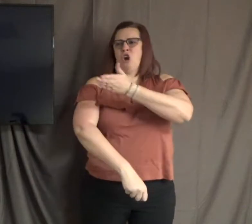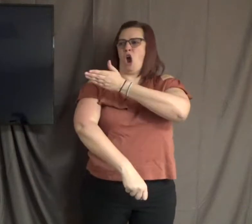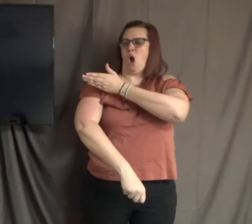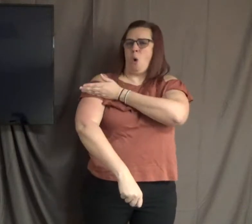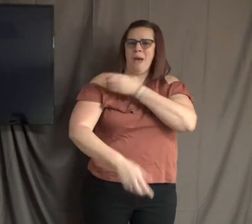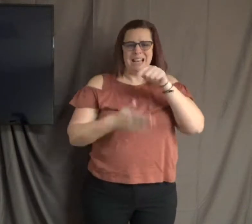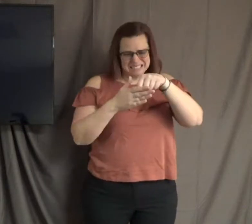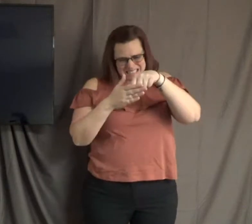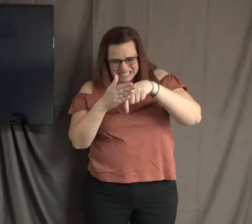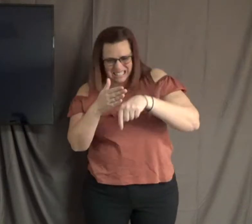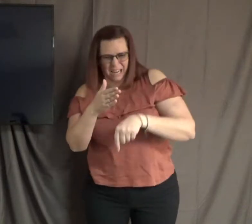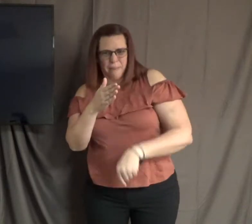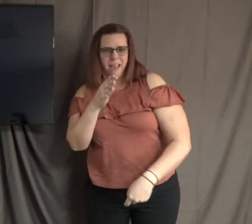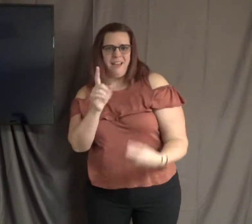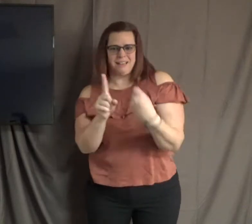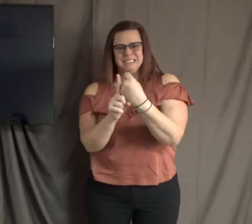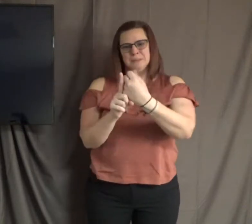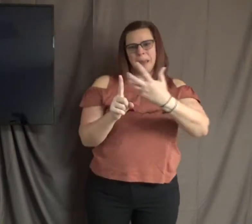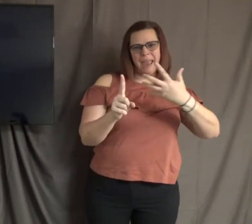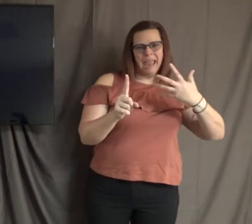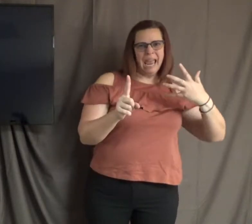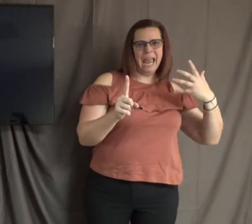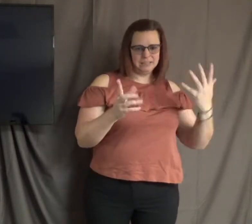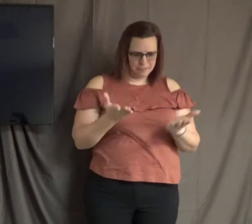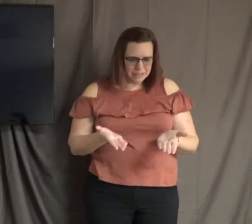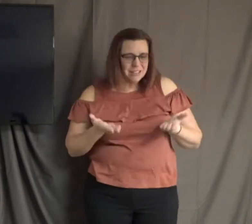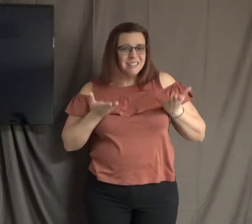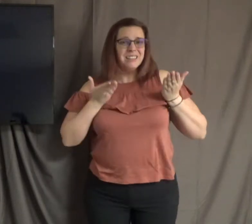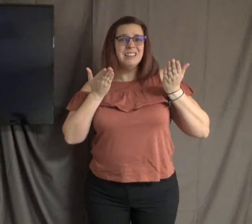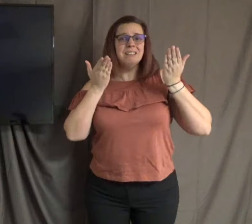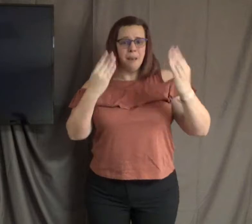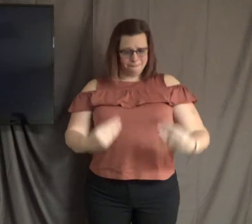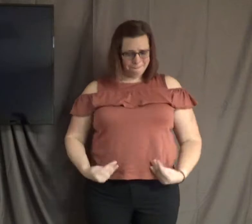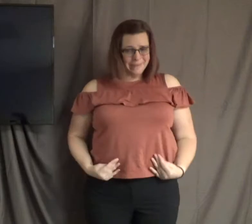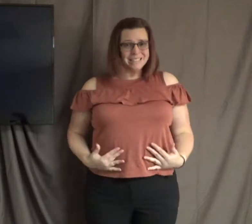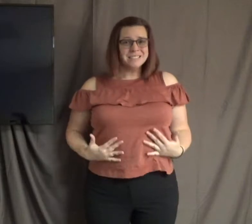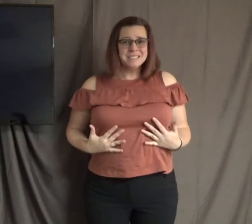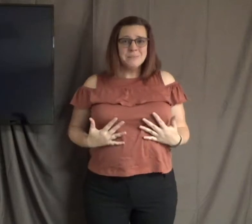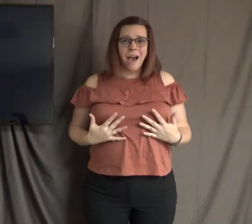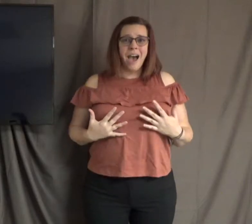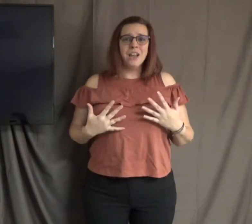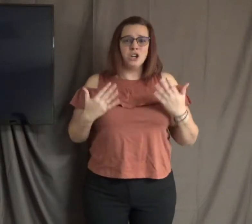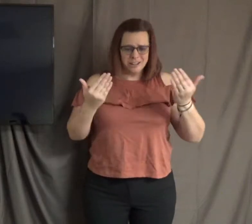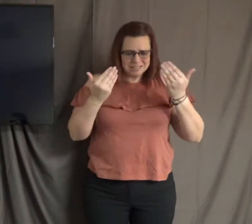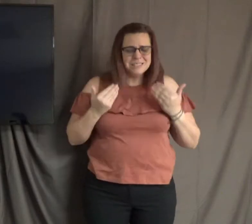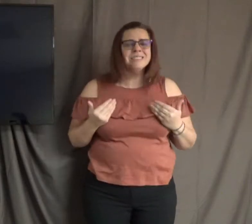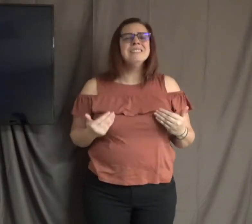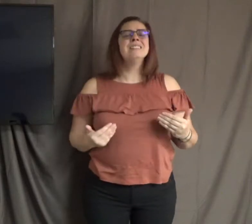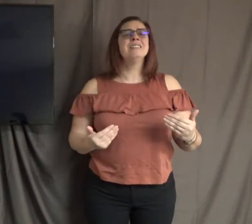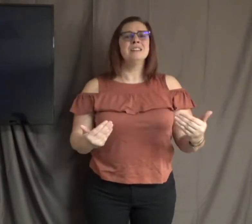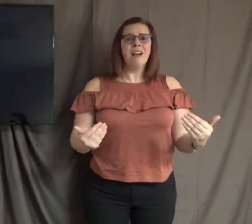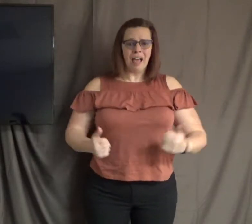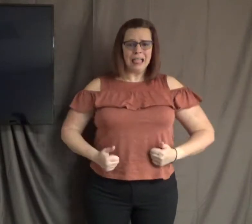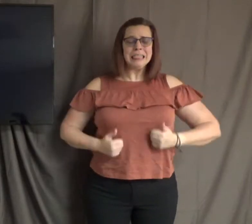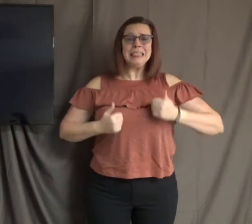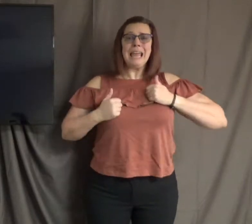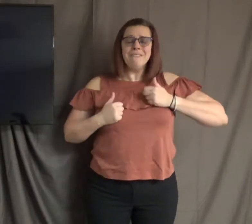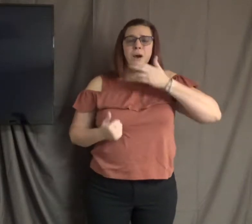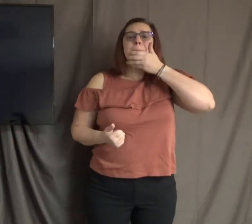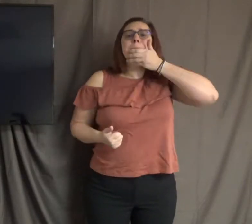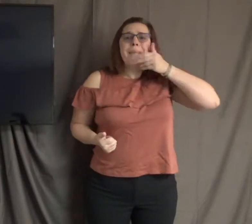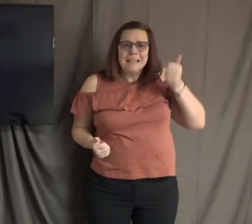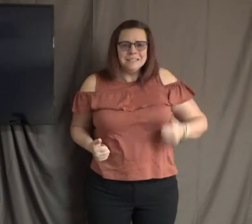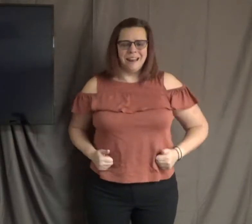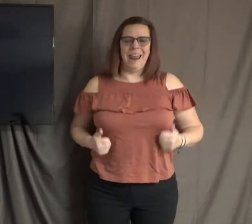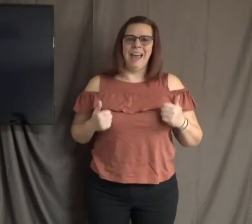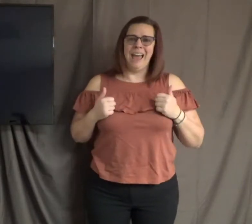and expand and be uplifted and be inspired. It is the desire to live our greatest and best life, not only